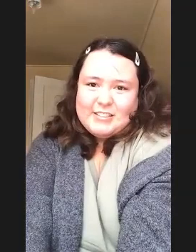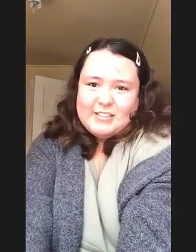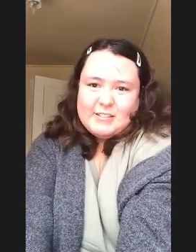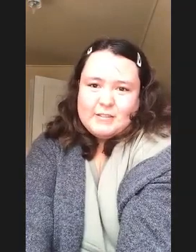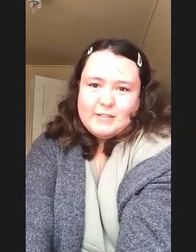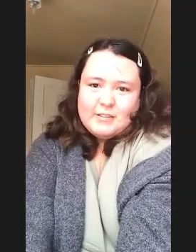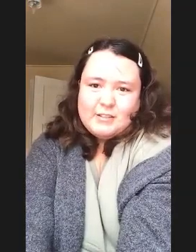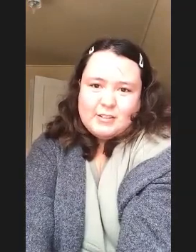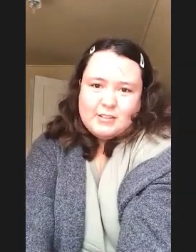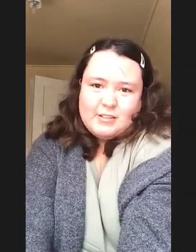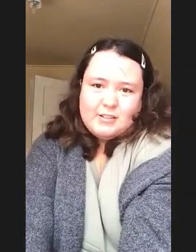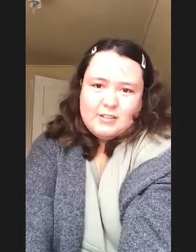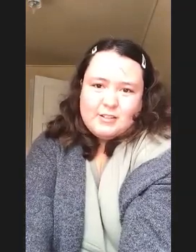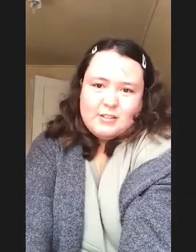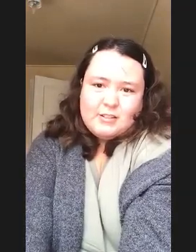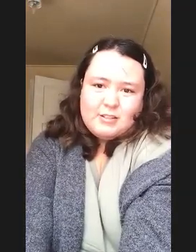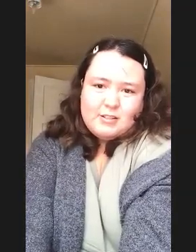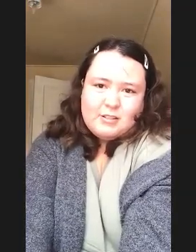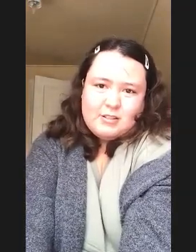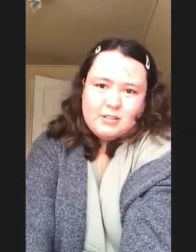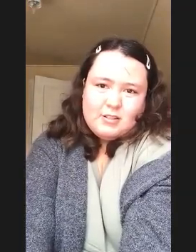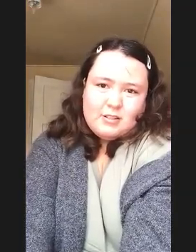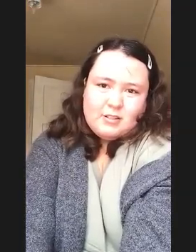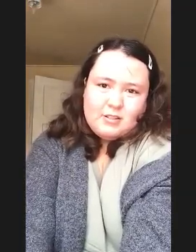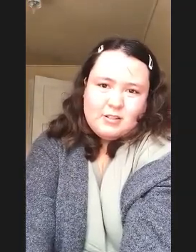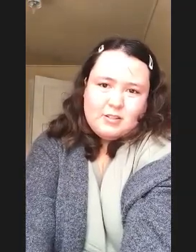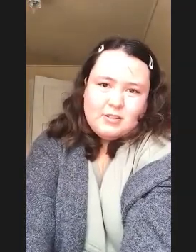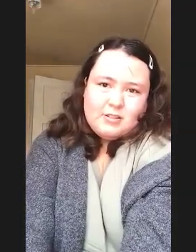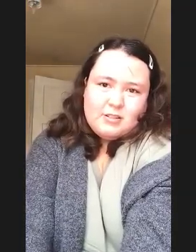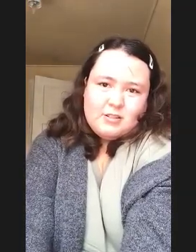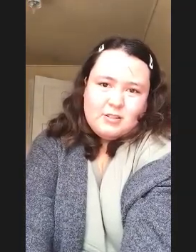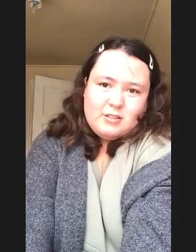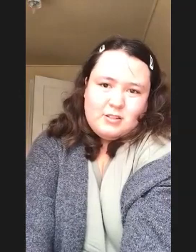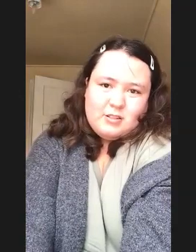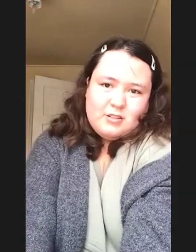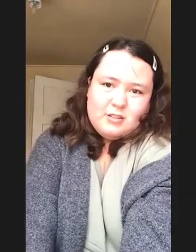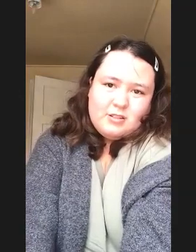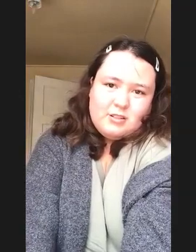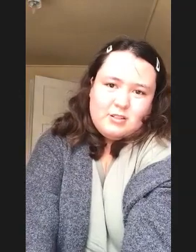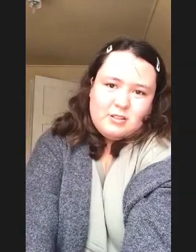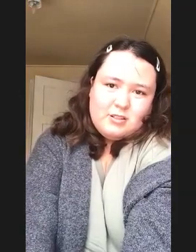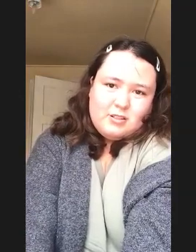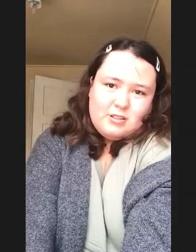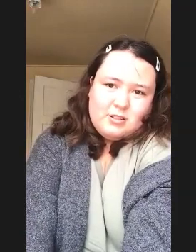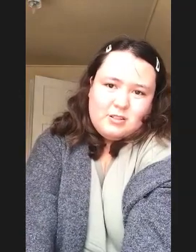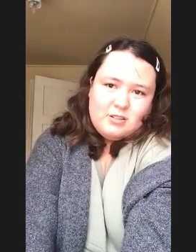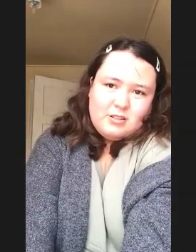Do you like have signs for facial parts, or do you just point to like this is my nose, this is my eyes?